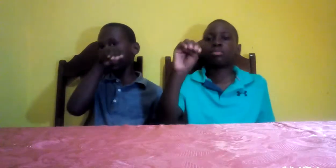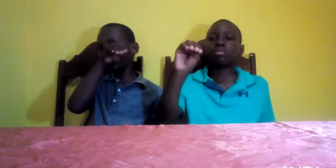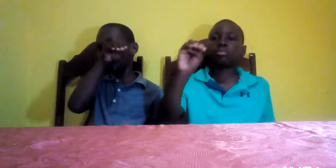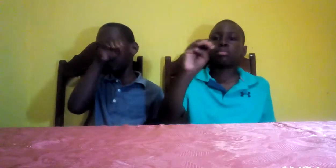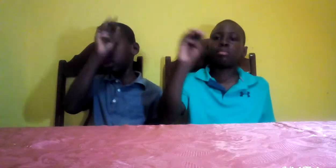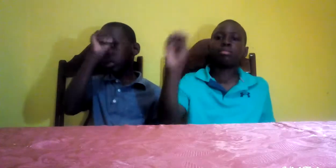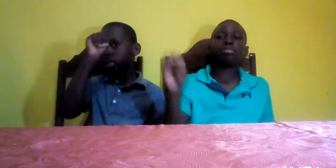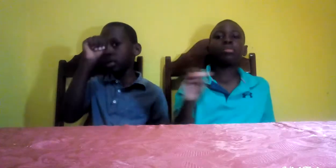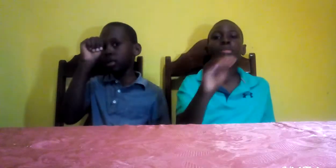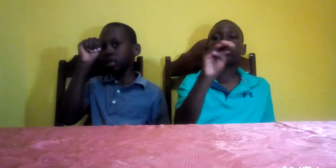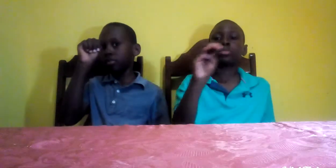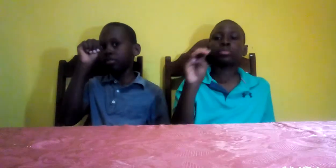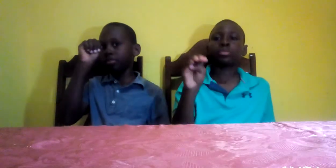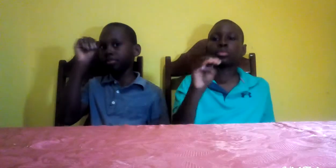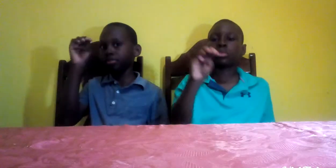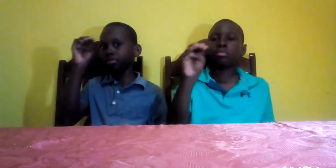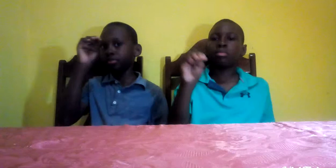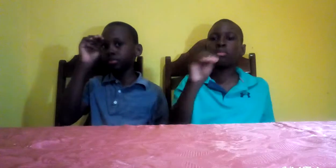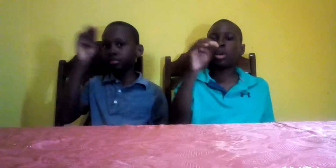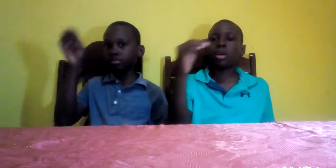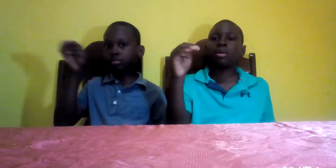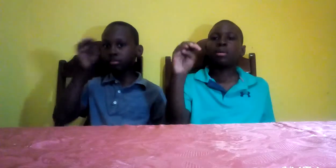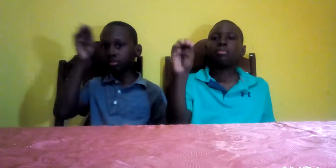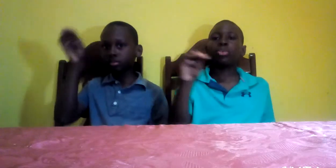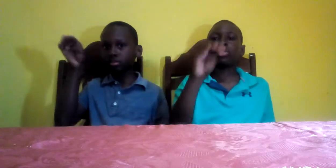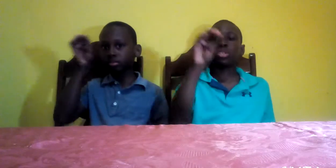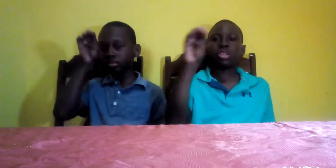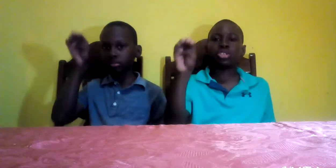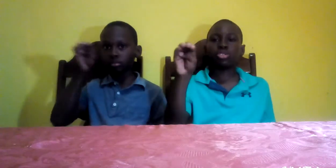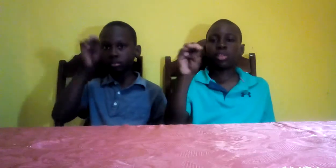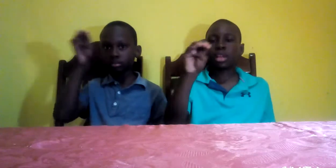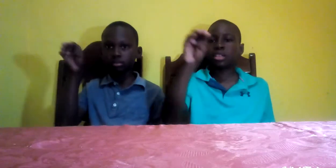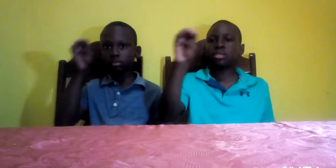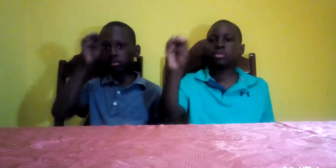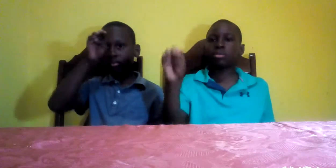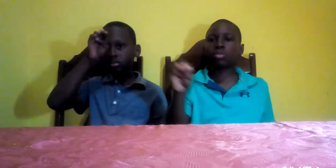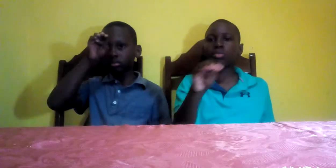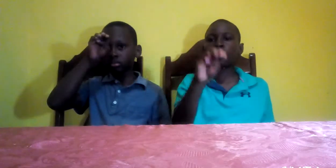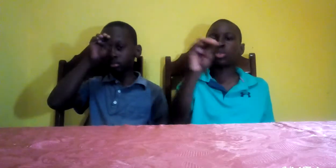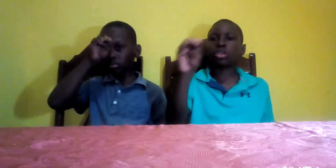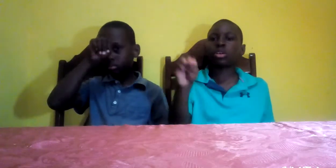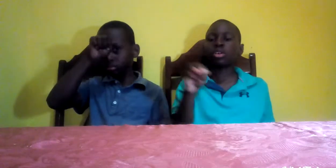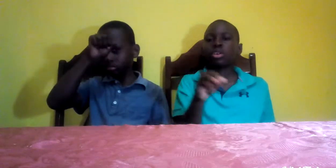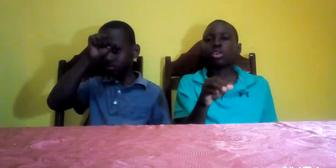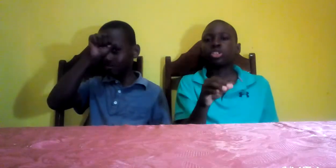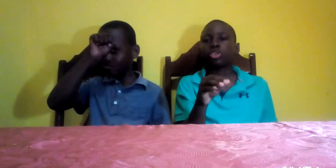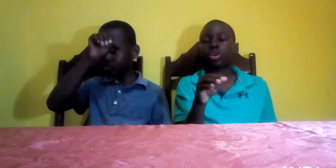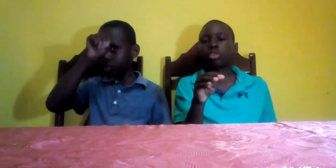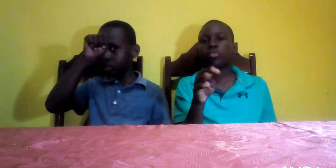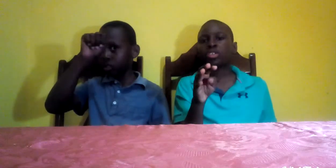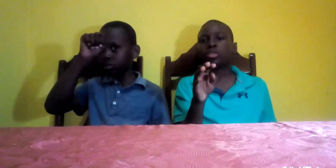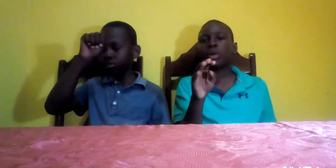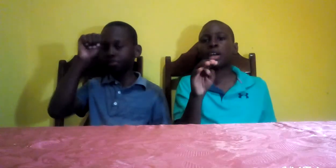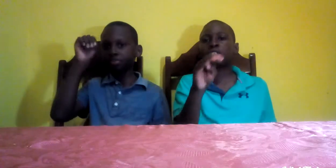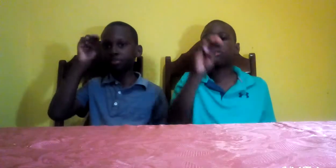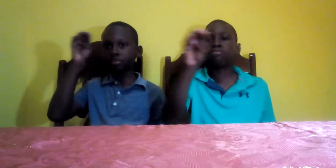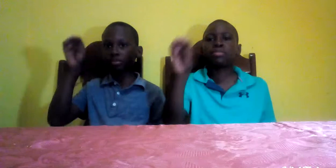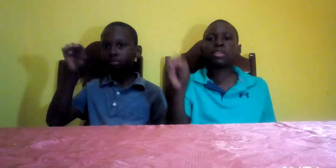Monday. So it do like this. Monday. So the reason why it is spinning